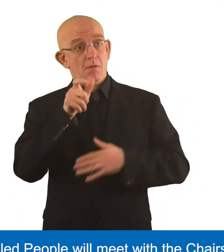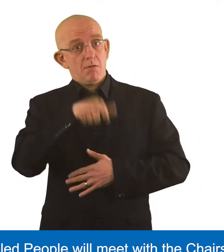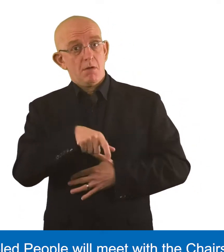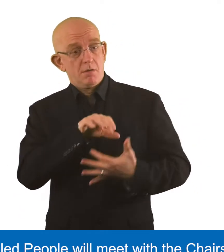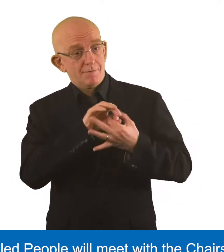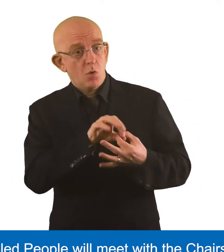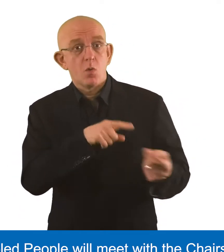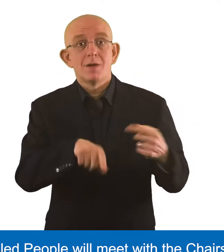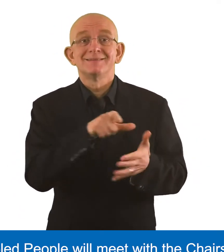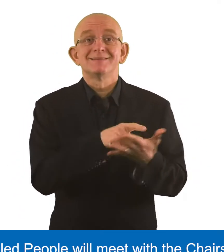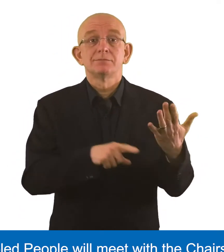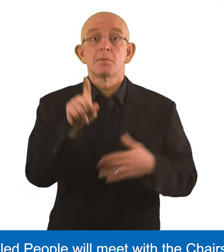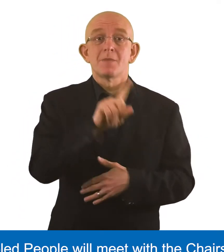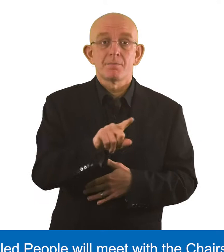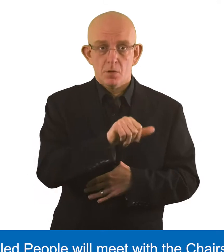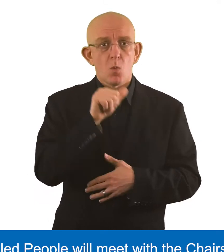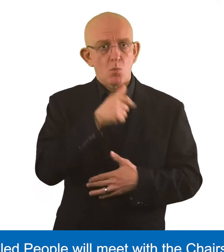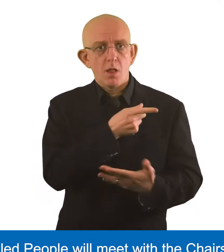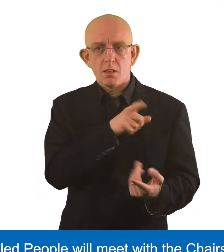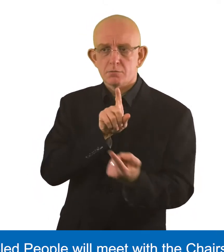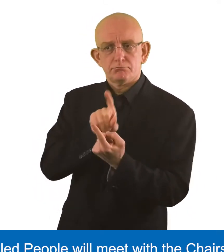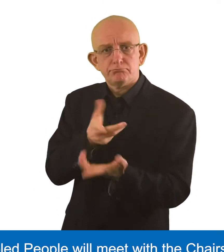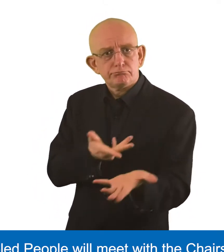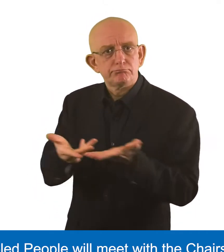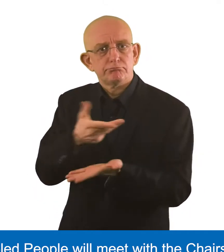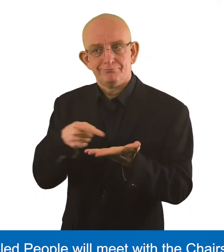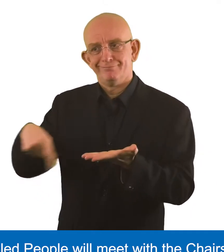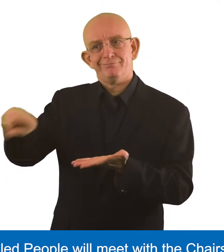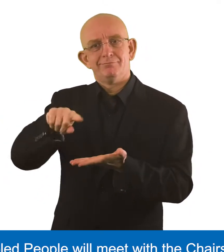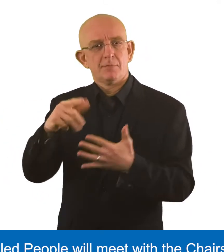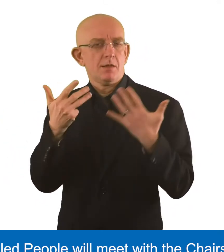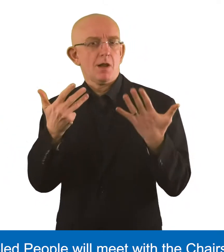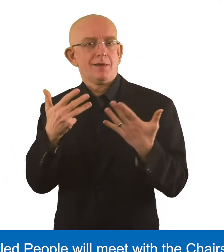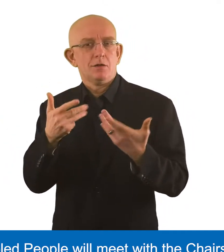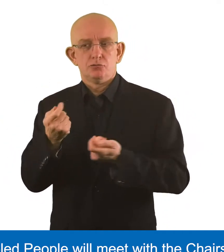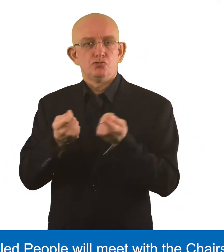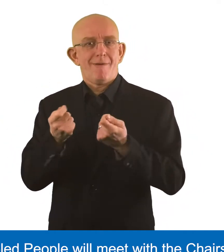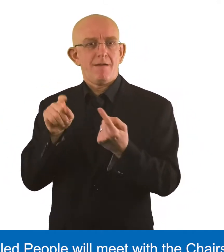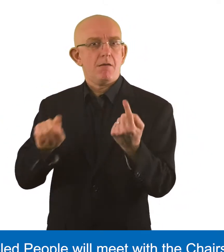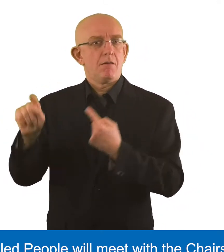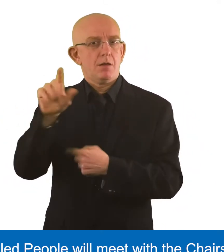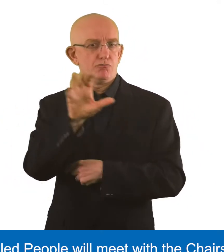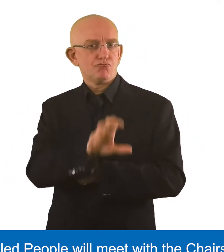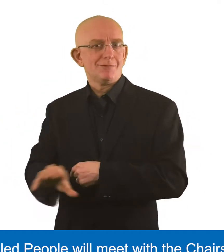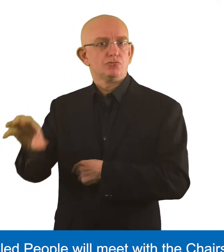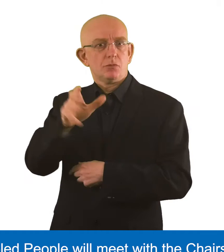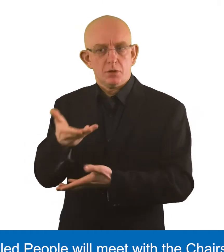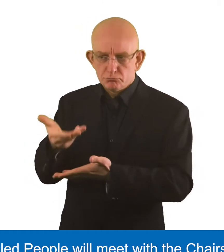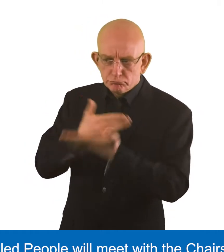The Minister for Disabled People will meet with the chairs of the 9 regional groups to hear about the views and priorities of the members